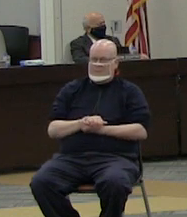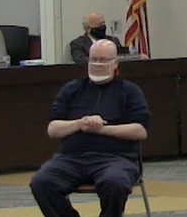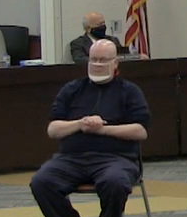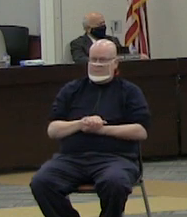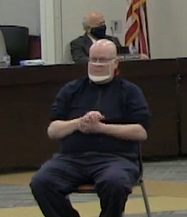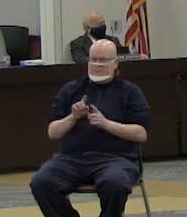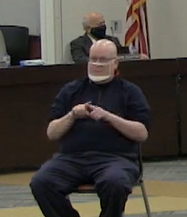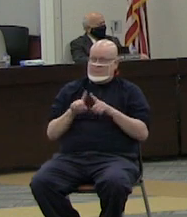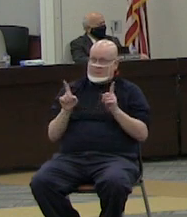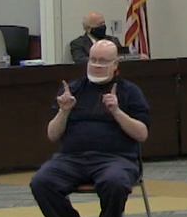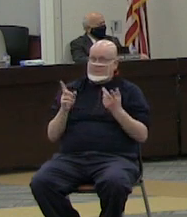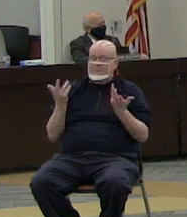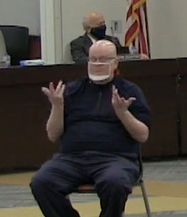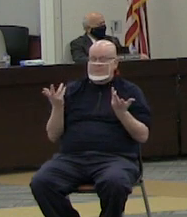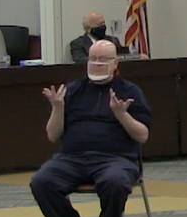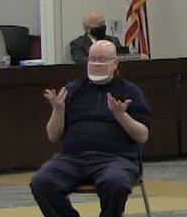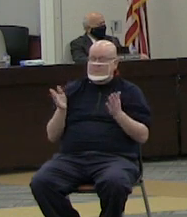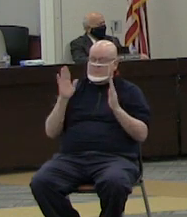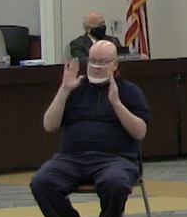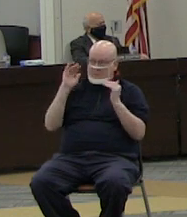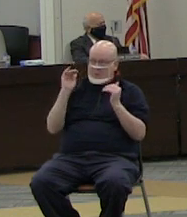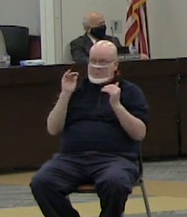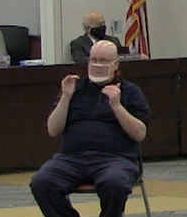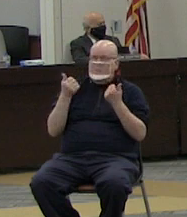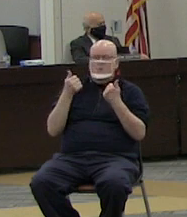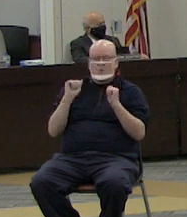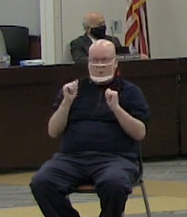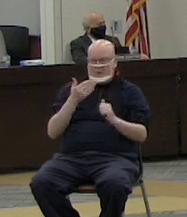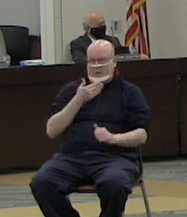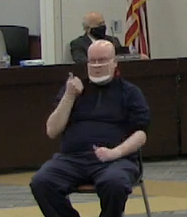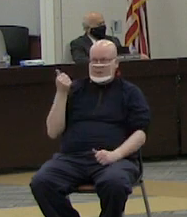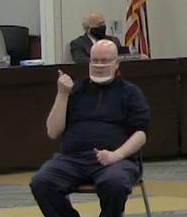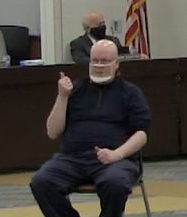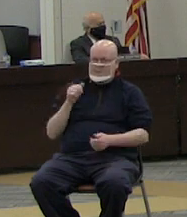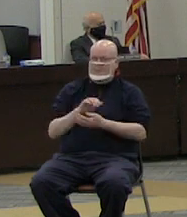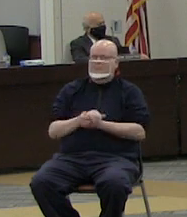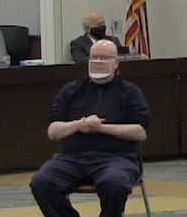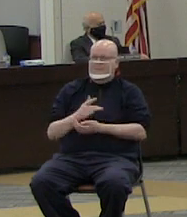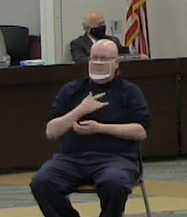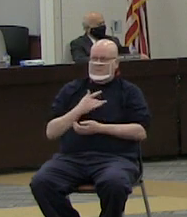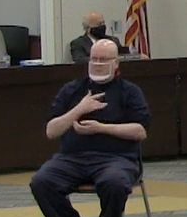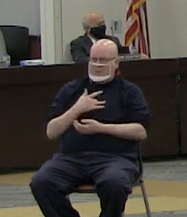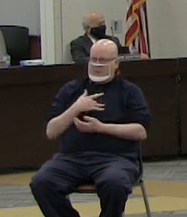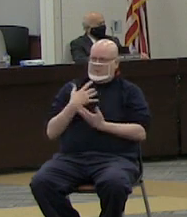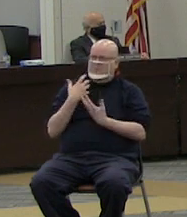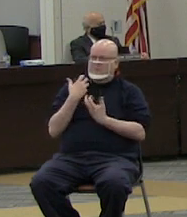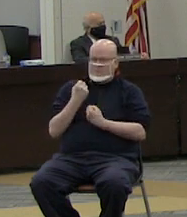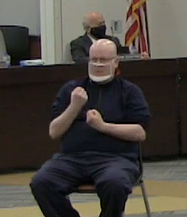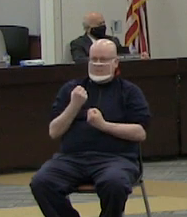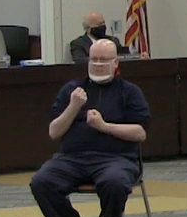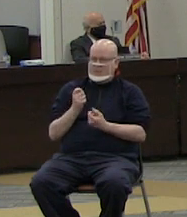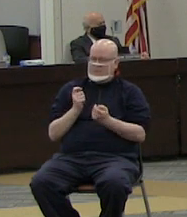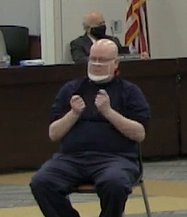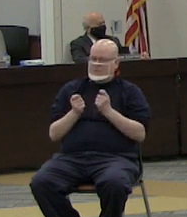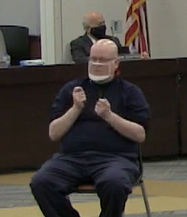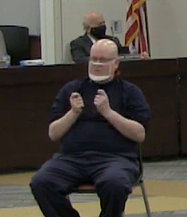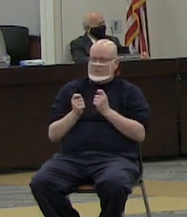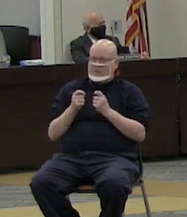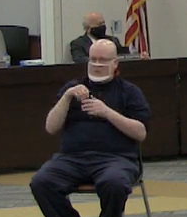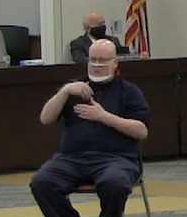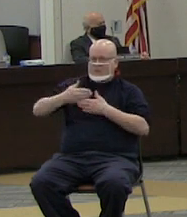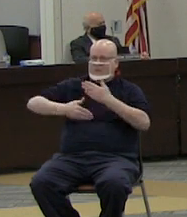we're just gonna have to hope for the best and do our best and have confidence and make tweaks along the way.